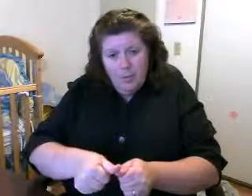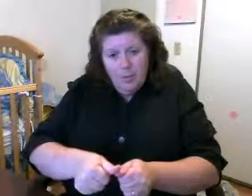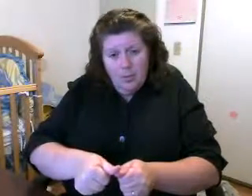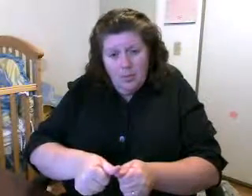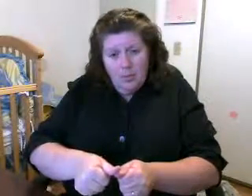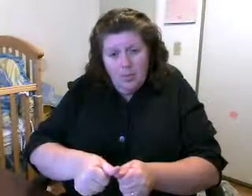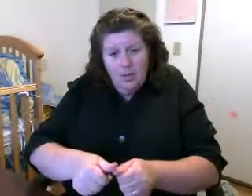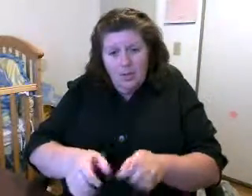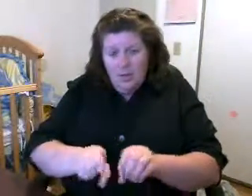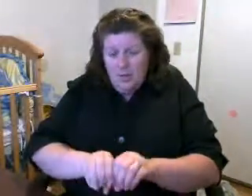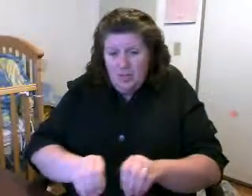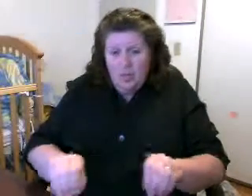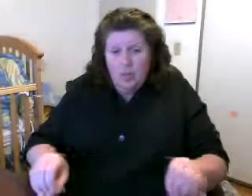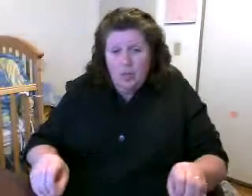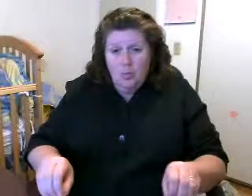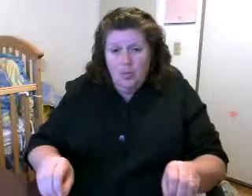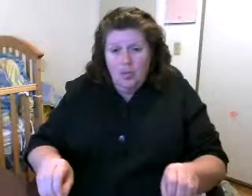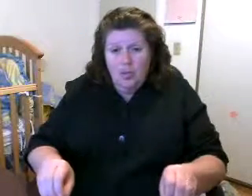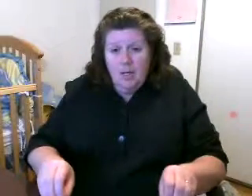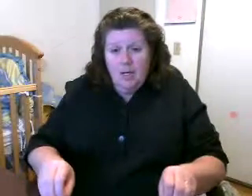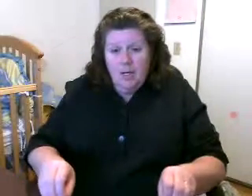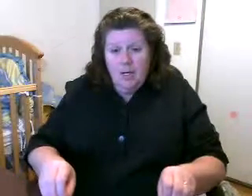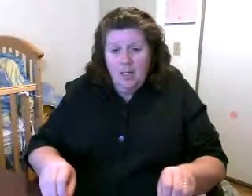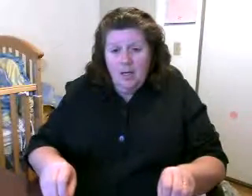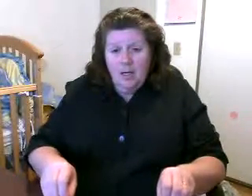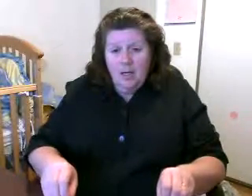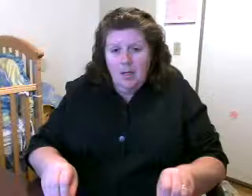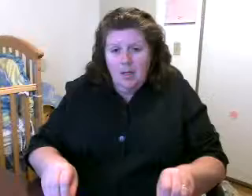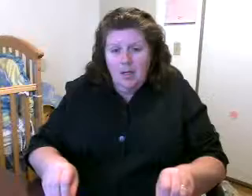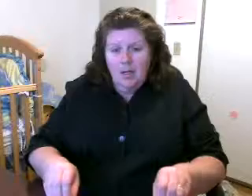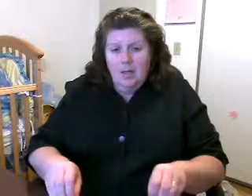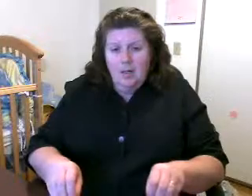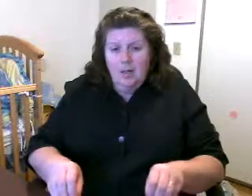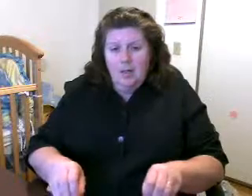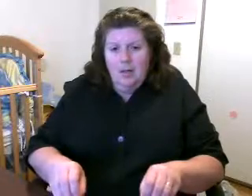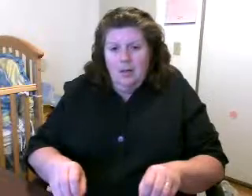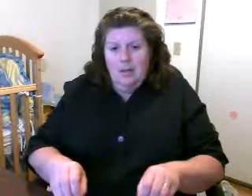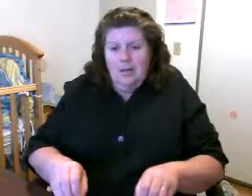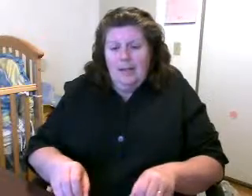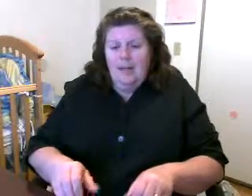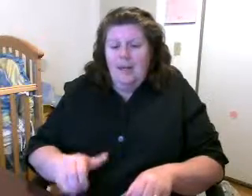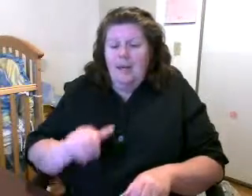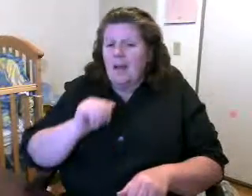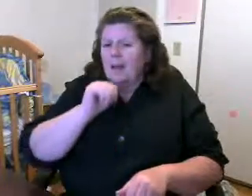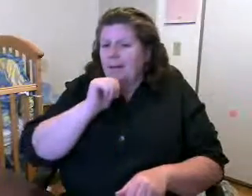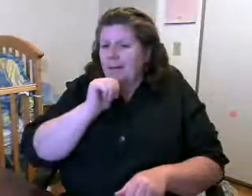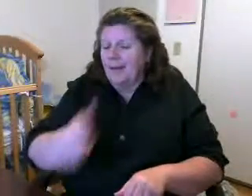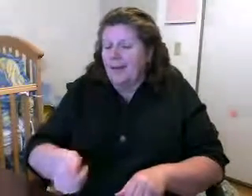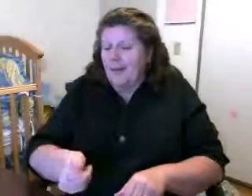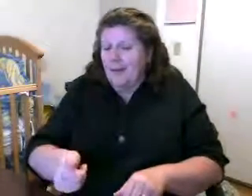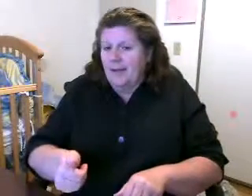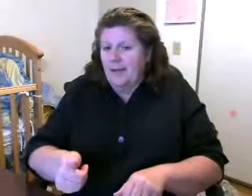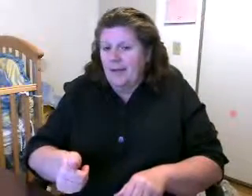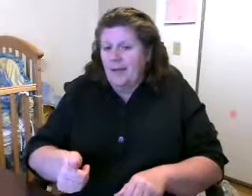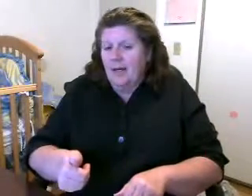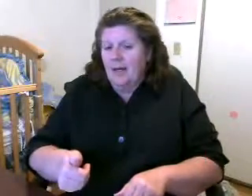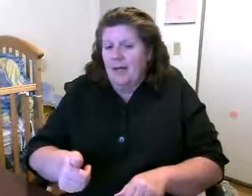of 2009. You cannot take the performance test without an associate's degree starting July of 2009.